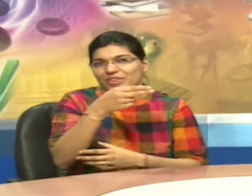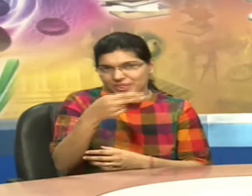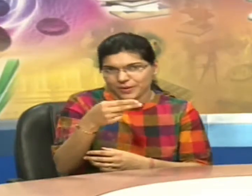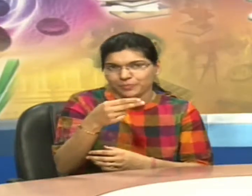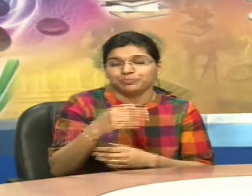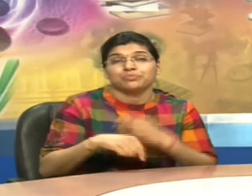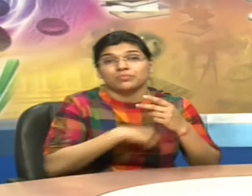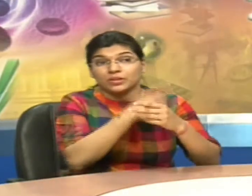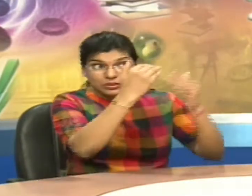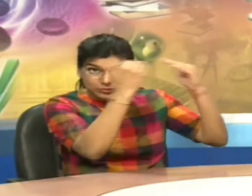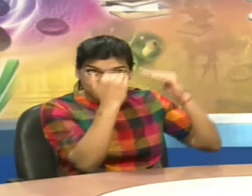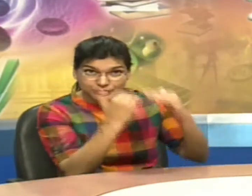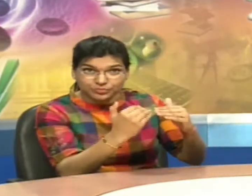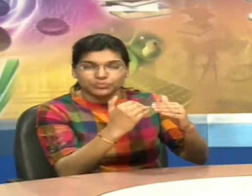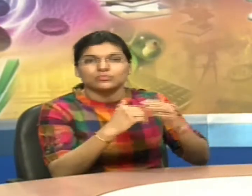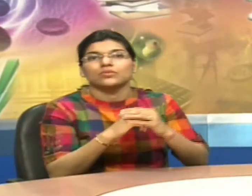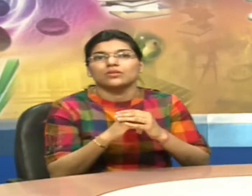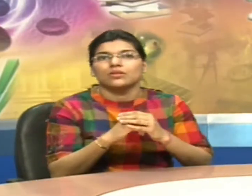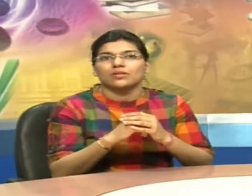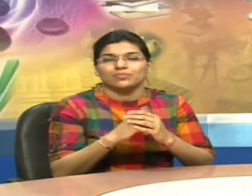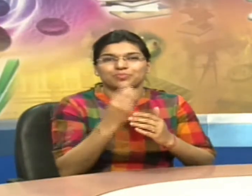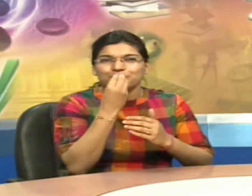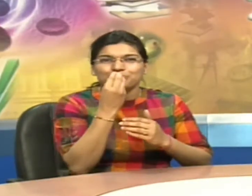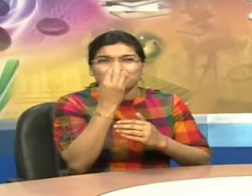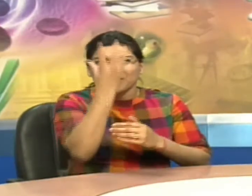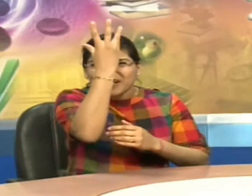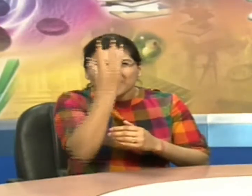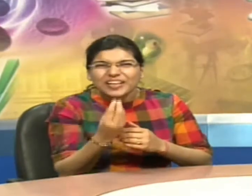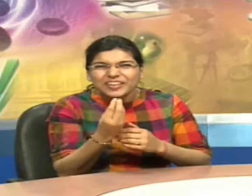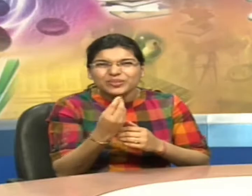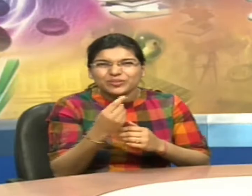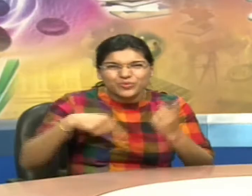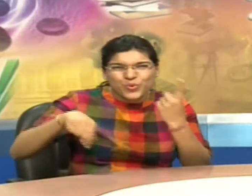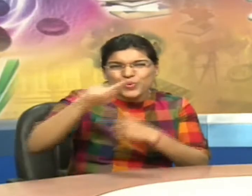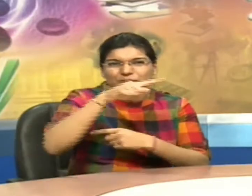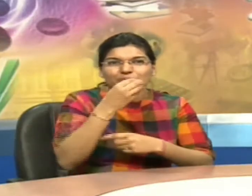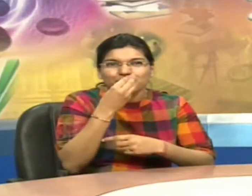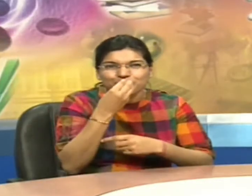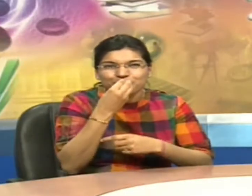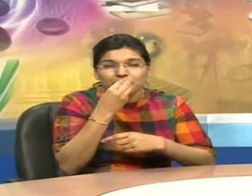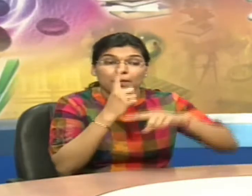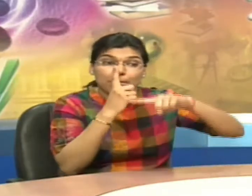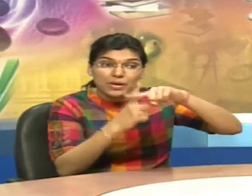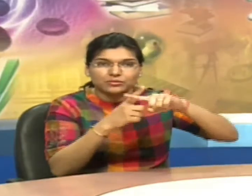which means the language which we inherited from our parents.